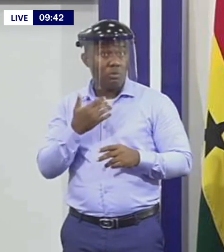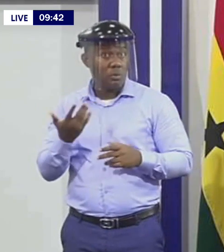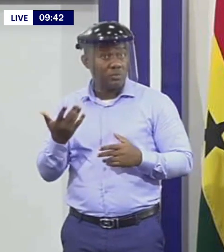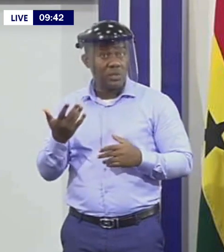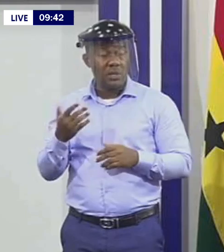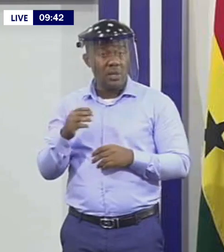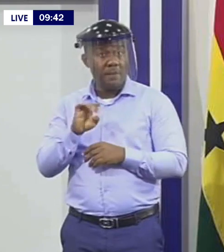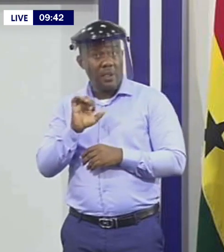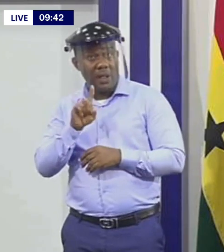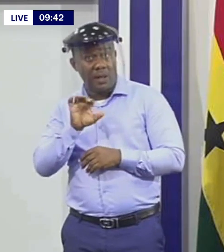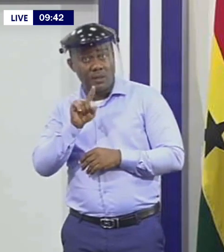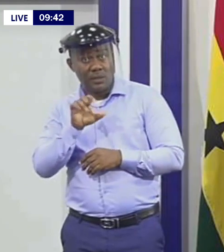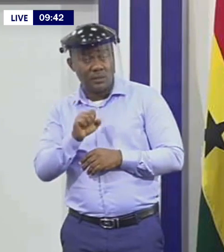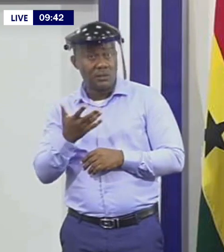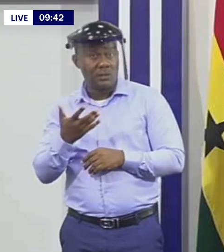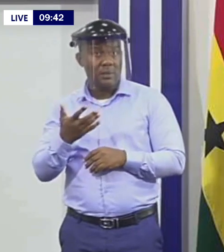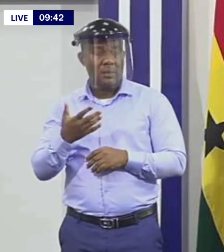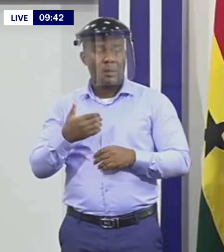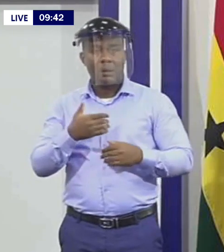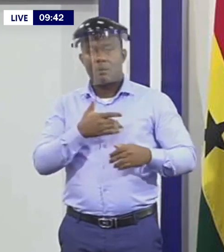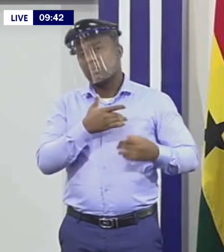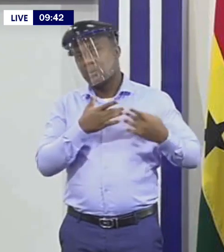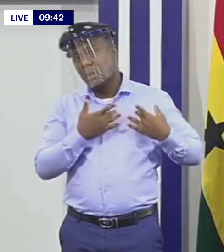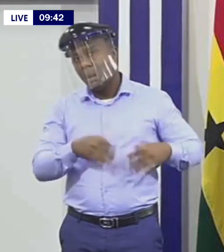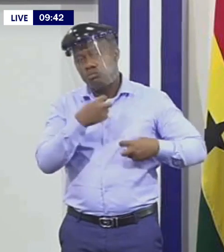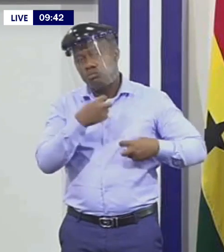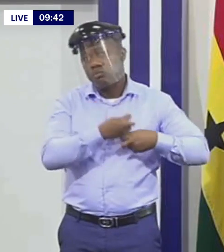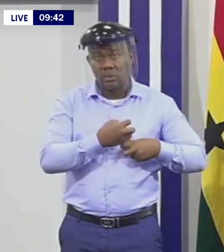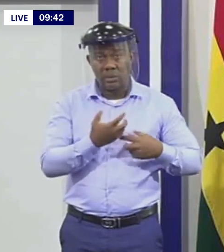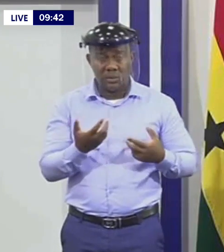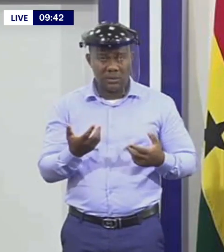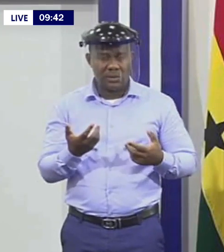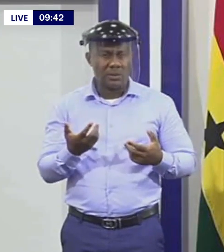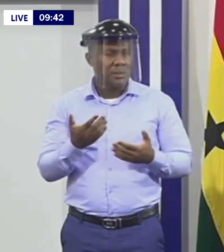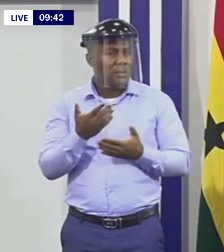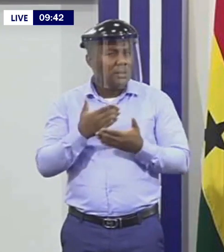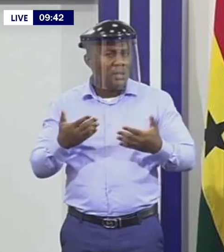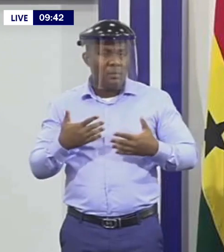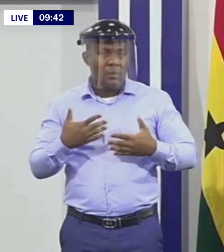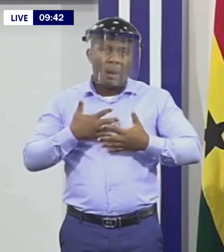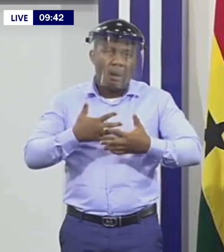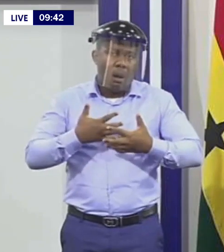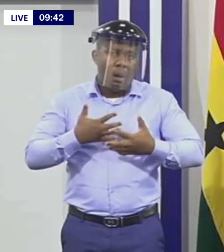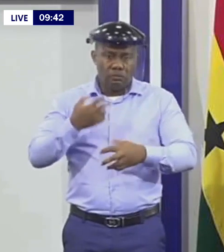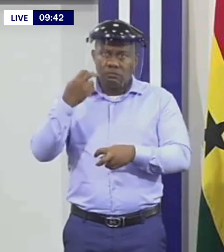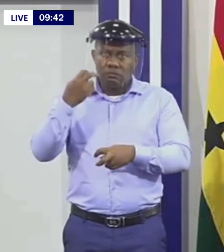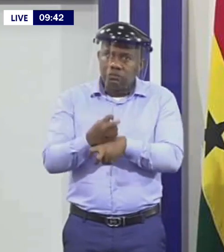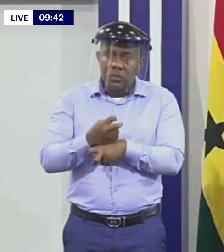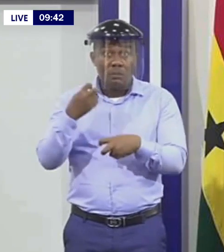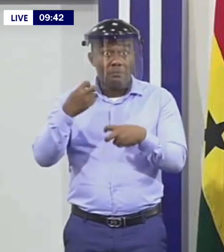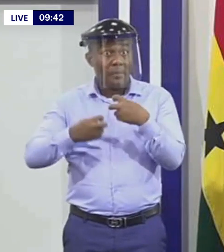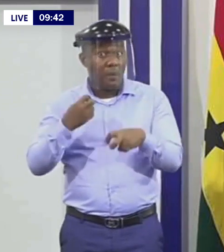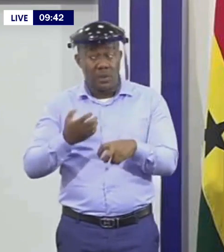mellitus, cardiovascular diseases, and those with chronic respiratory conditions are